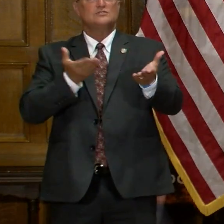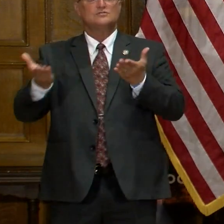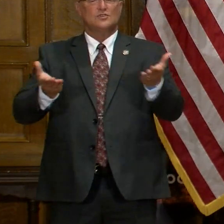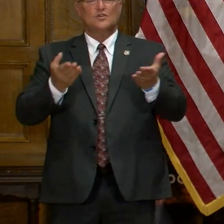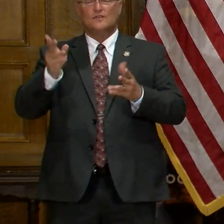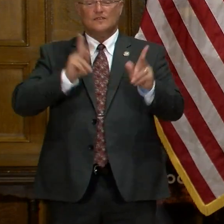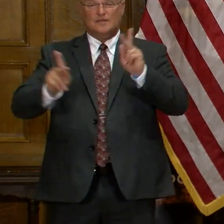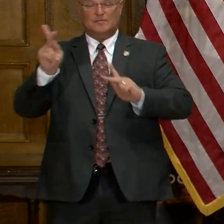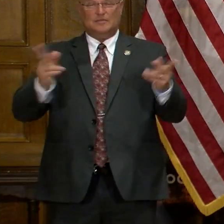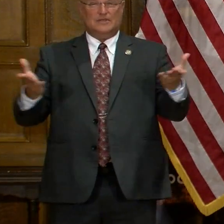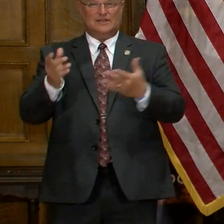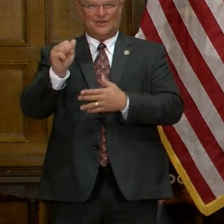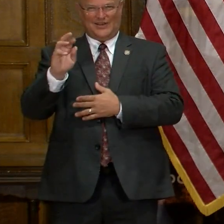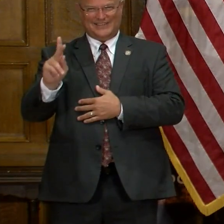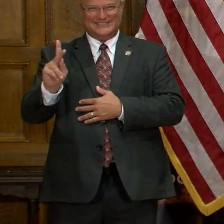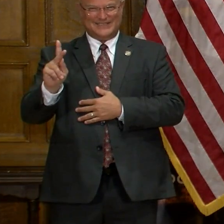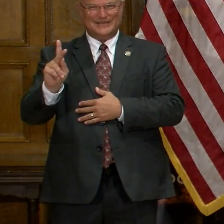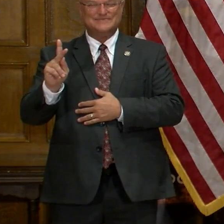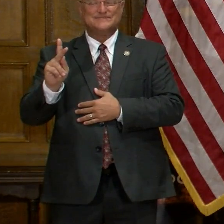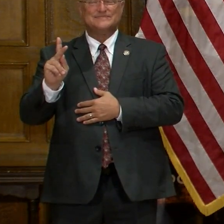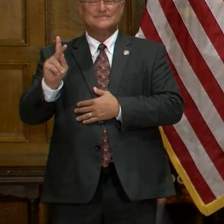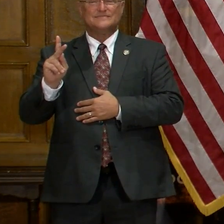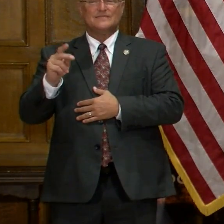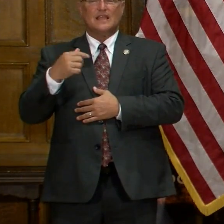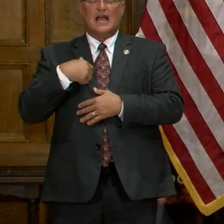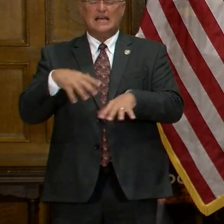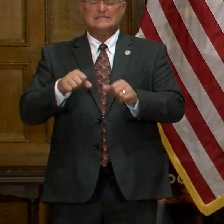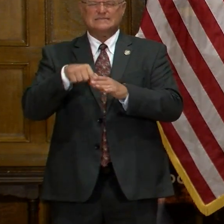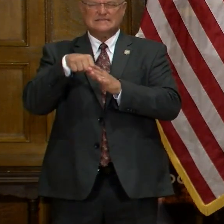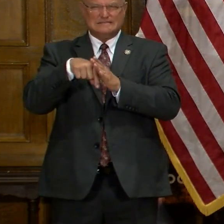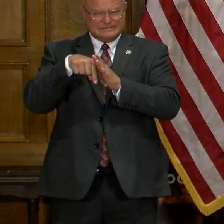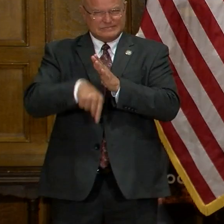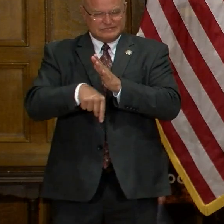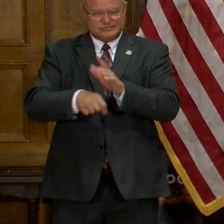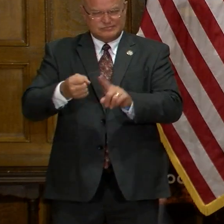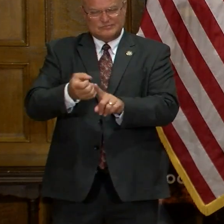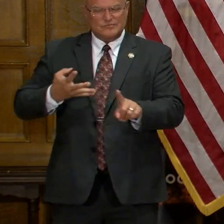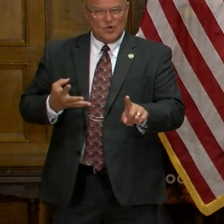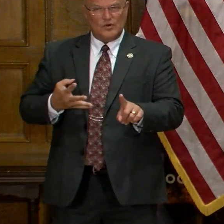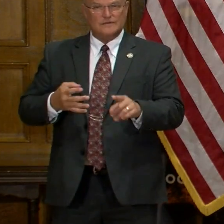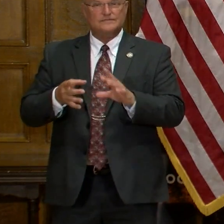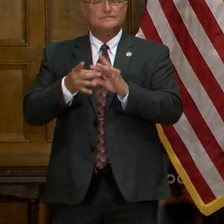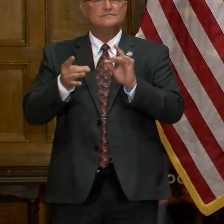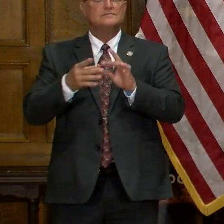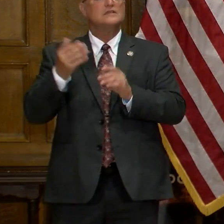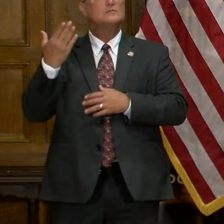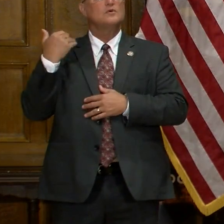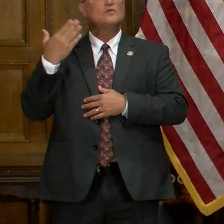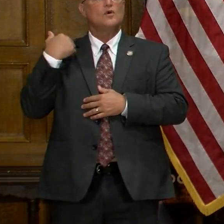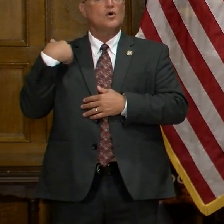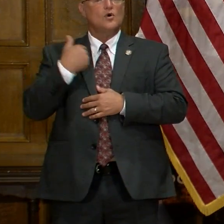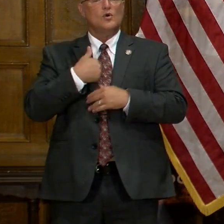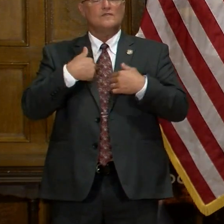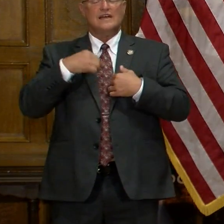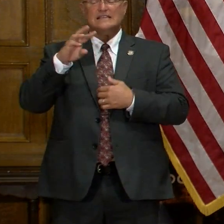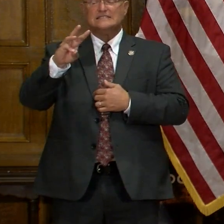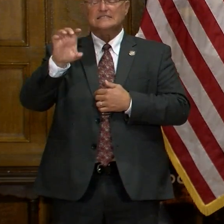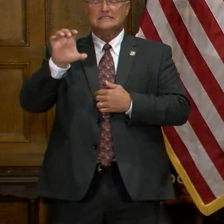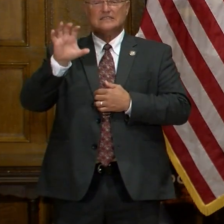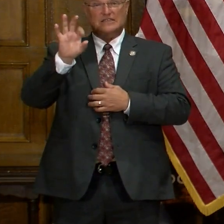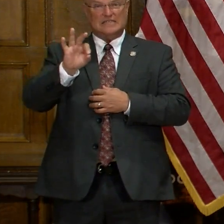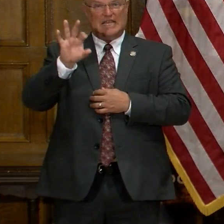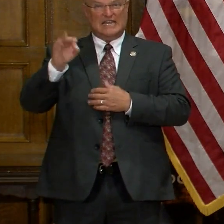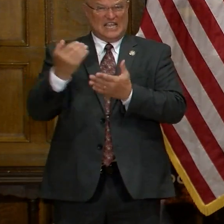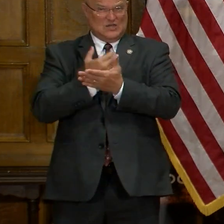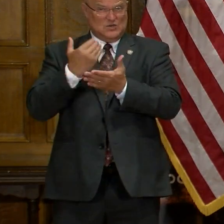of Arkansas. So I'll take a little bit deeper dive. As mentioned previously, we've had